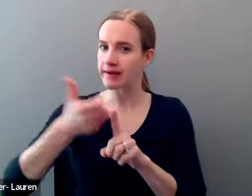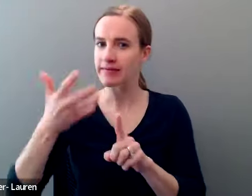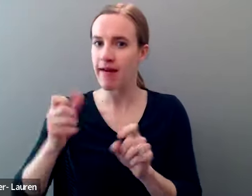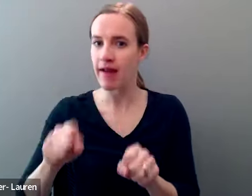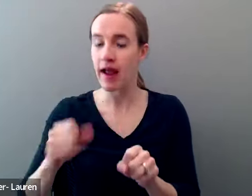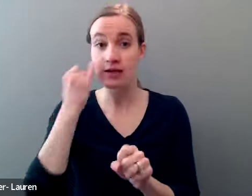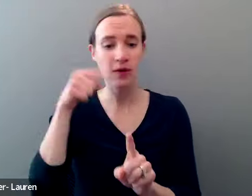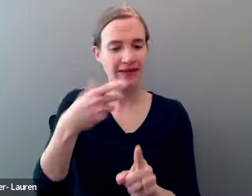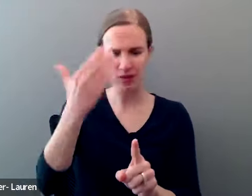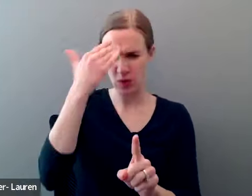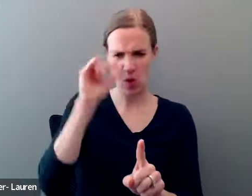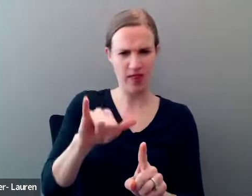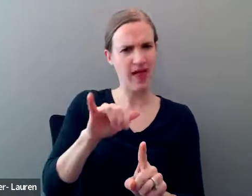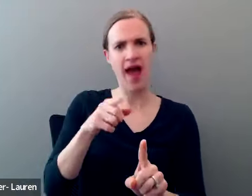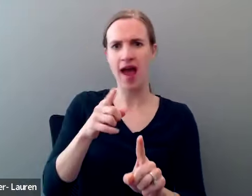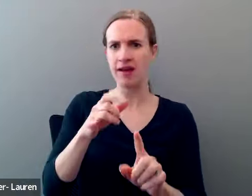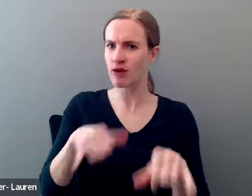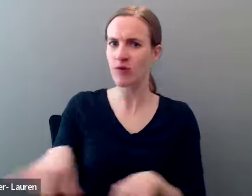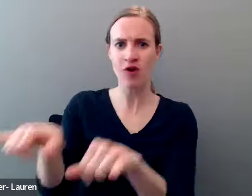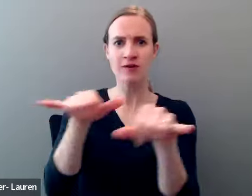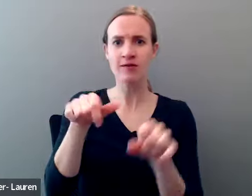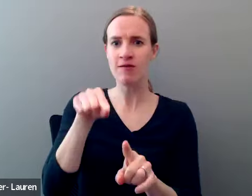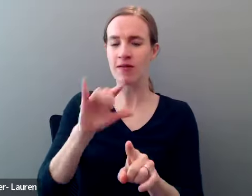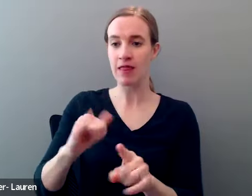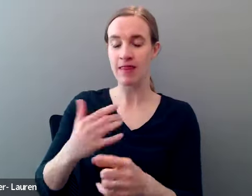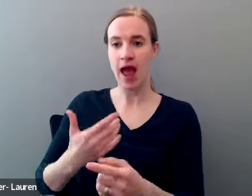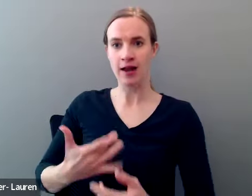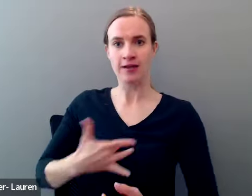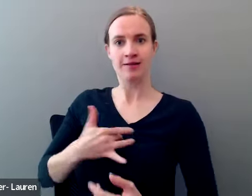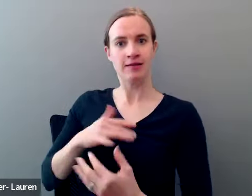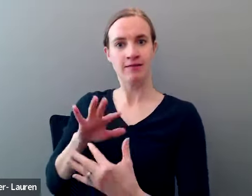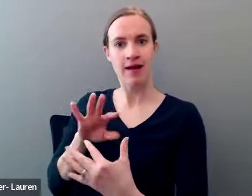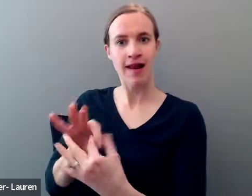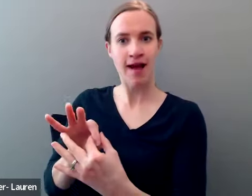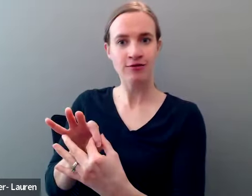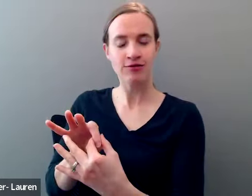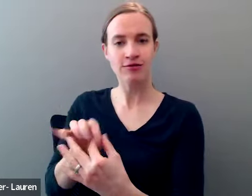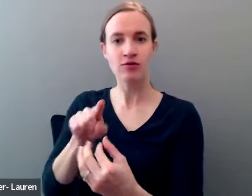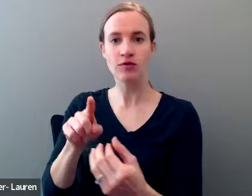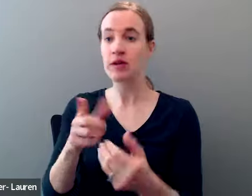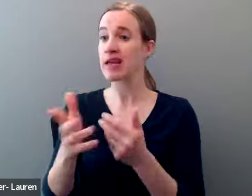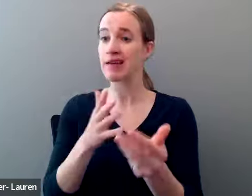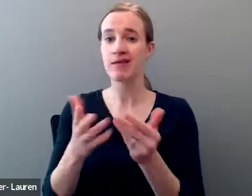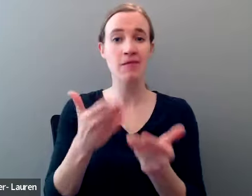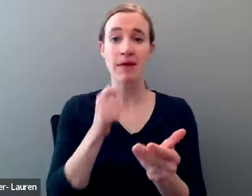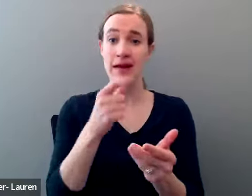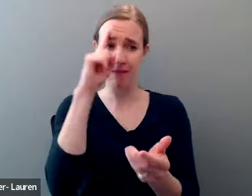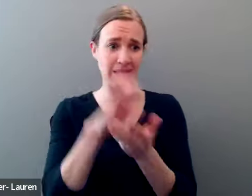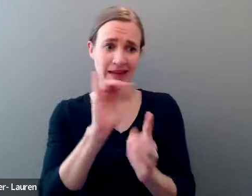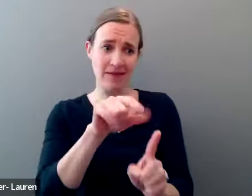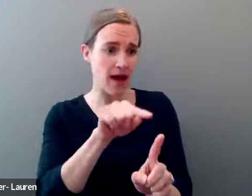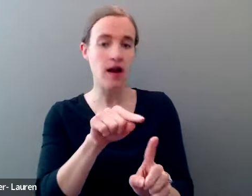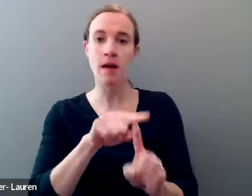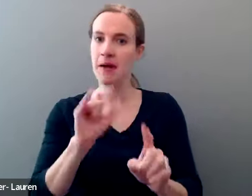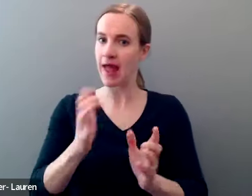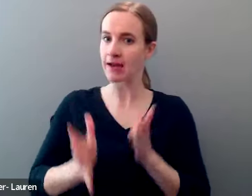is universal, the sense of connection you can experience by doing that gesture can